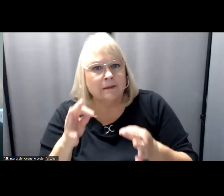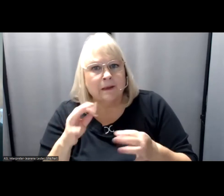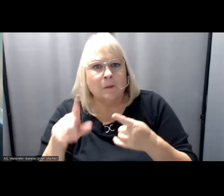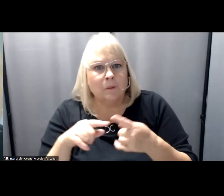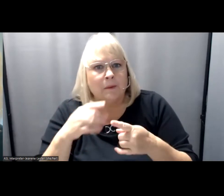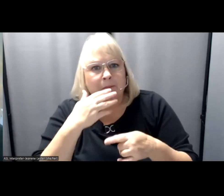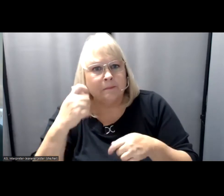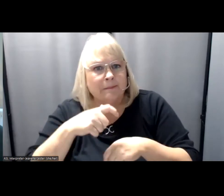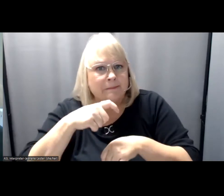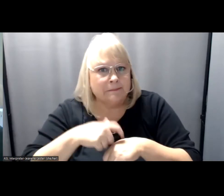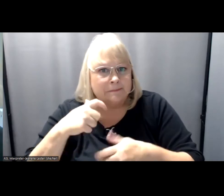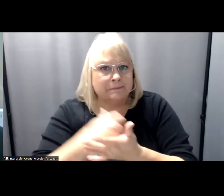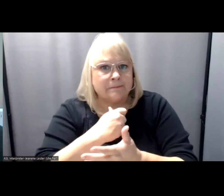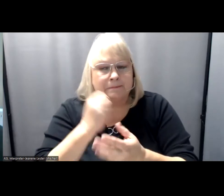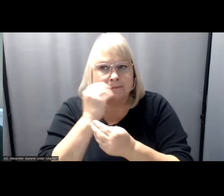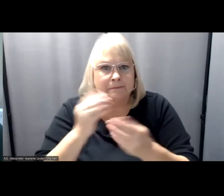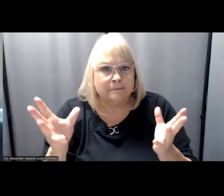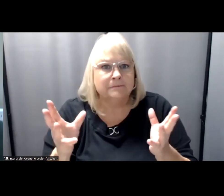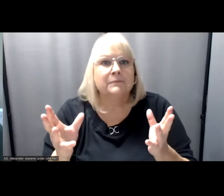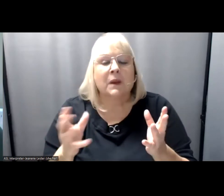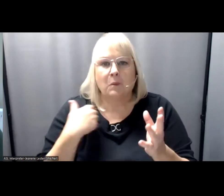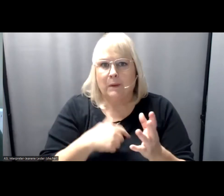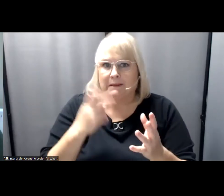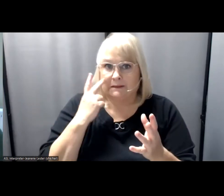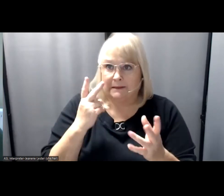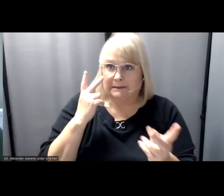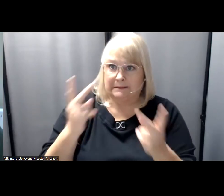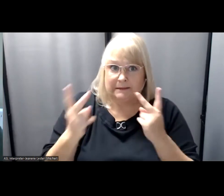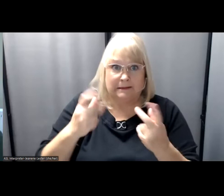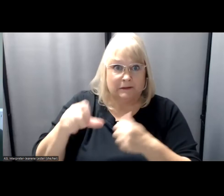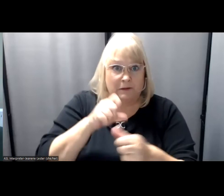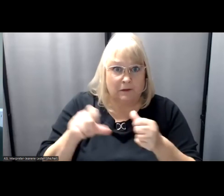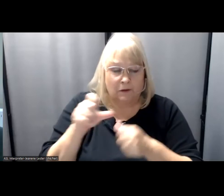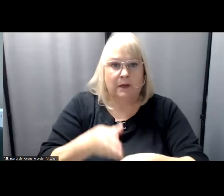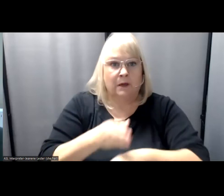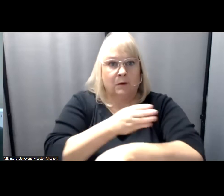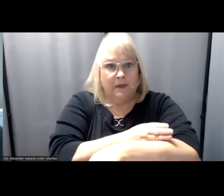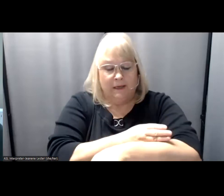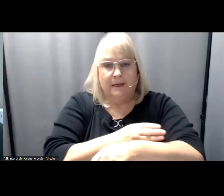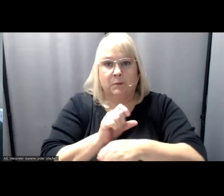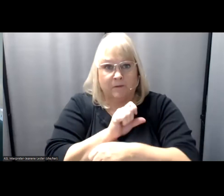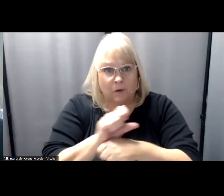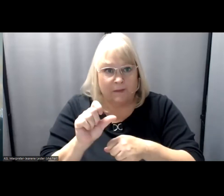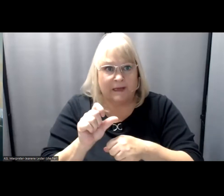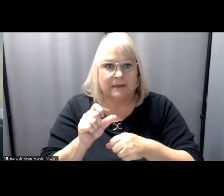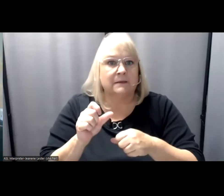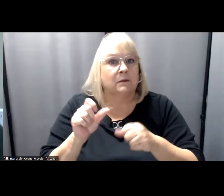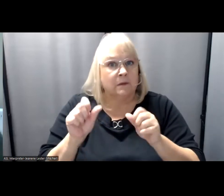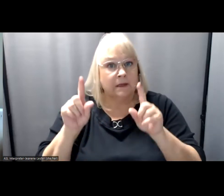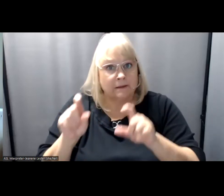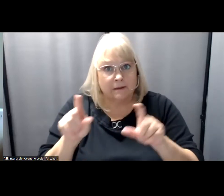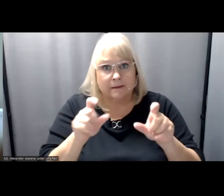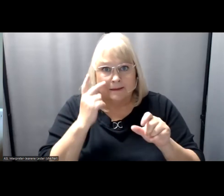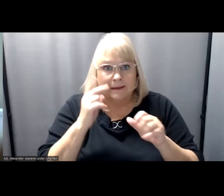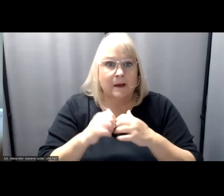We can see how this will increase our participation and performance when we start putting our cameras on. Let's test it, see how it goes for everybody. In my role